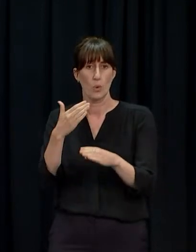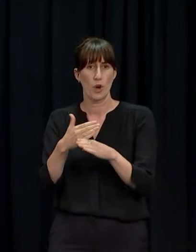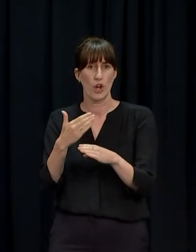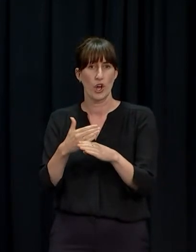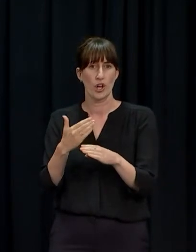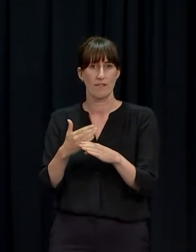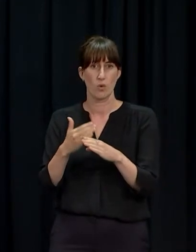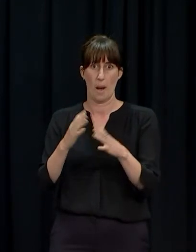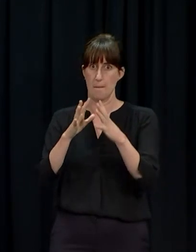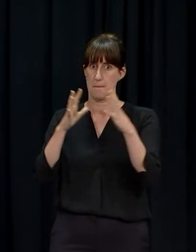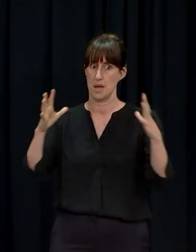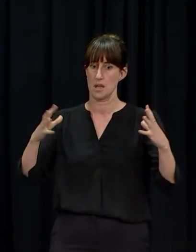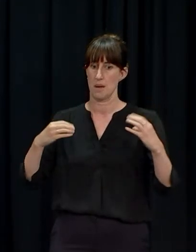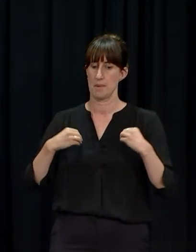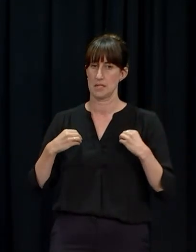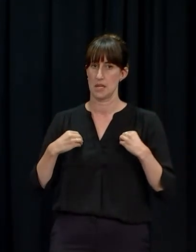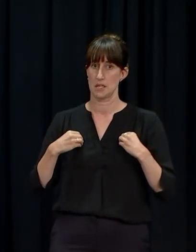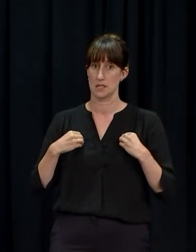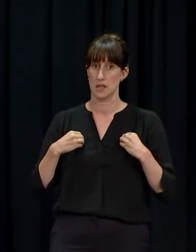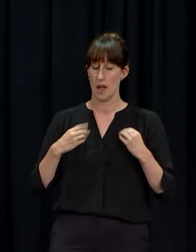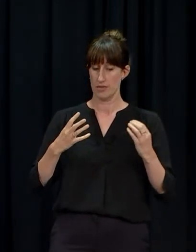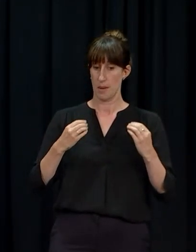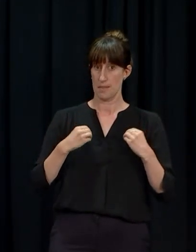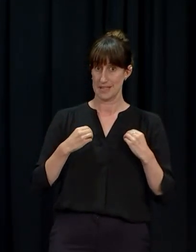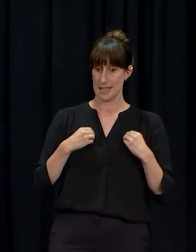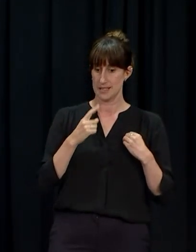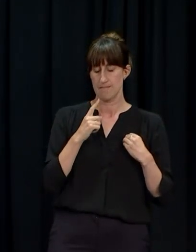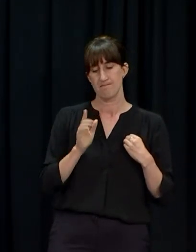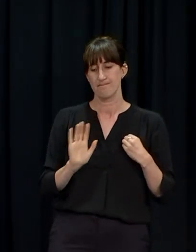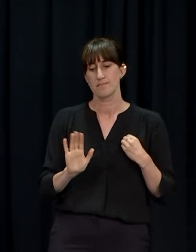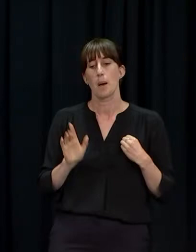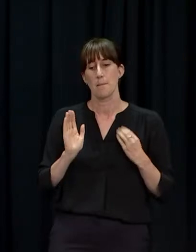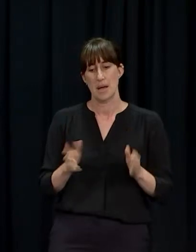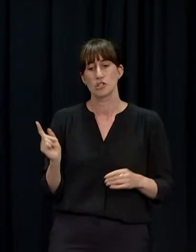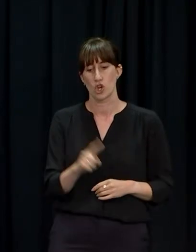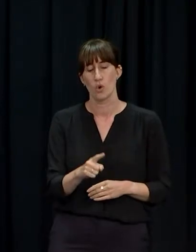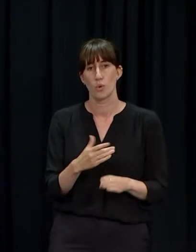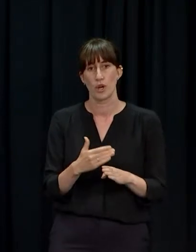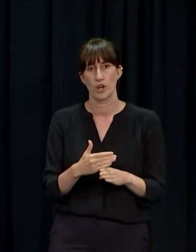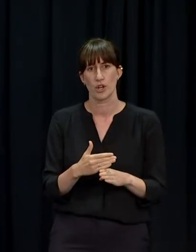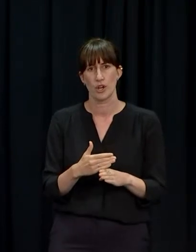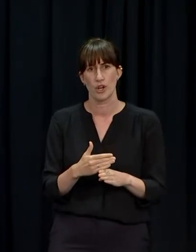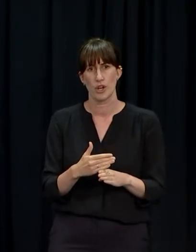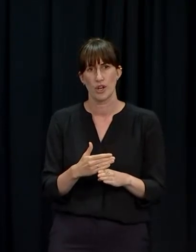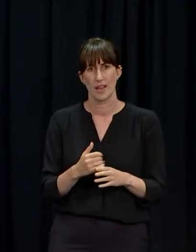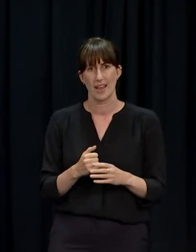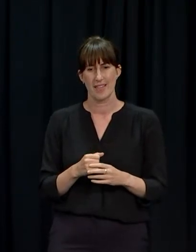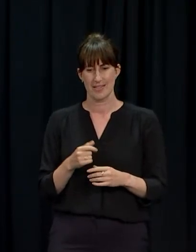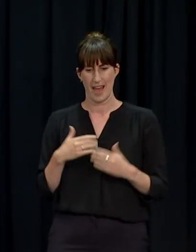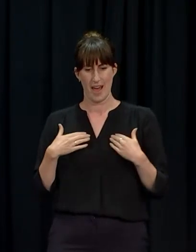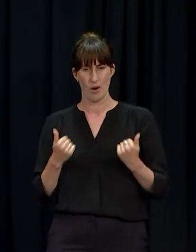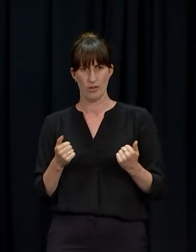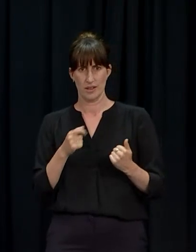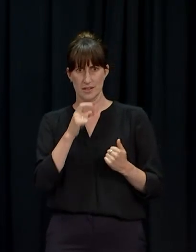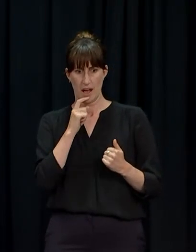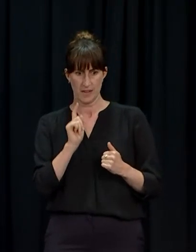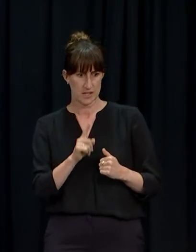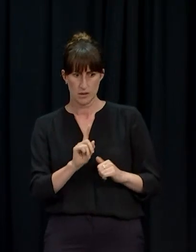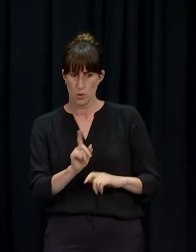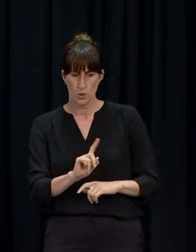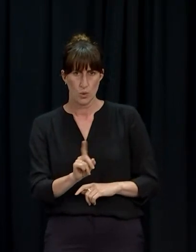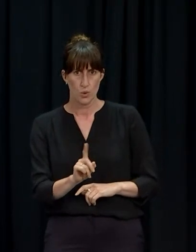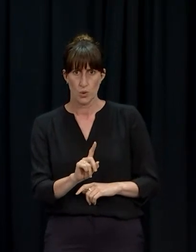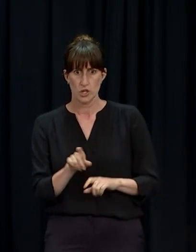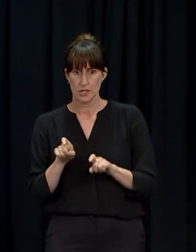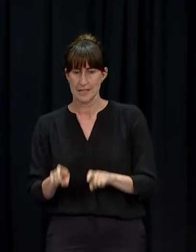work, health officials have gone in and explained that that is not going to be okay, and they have insisted anyway with the worker